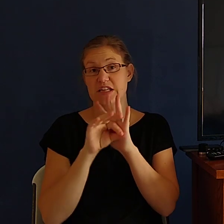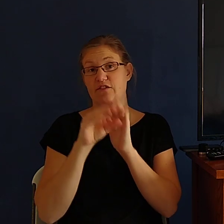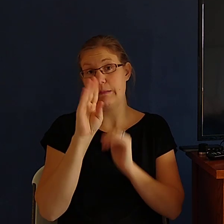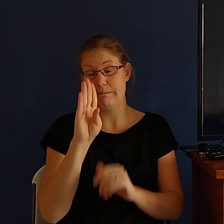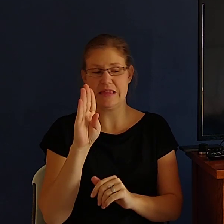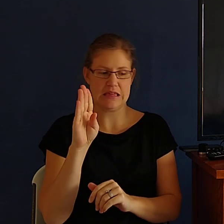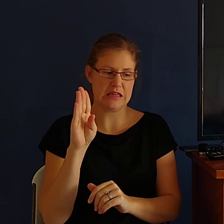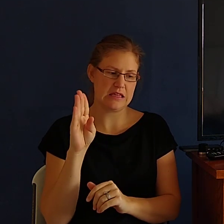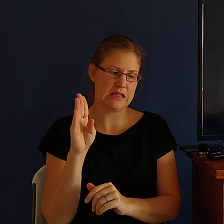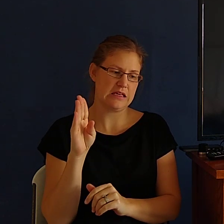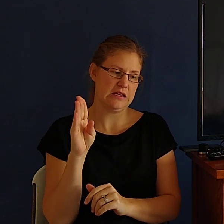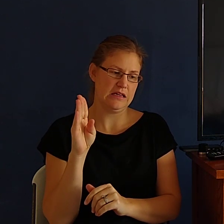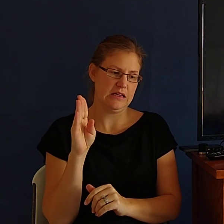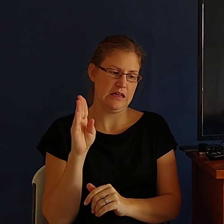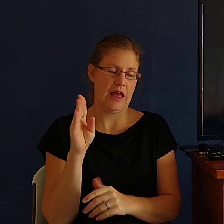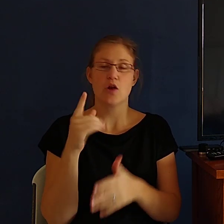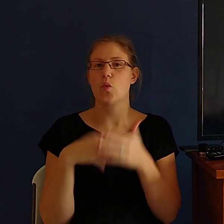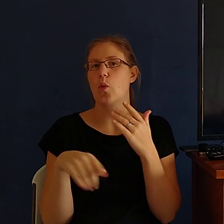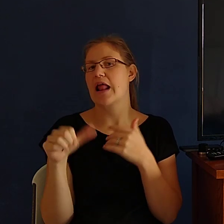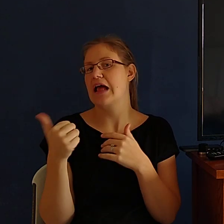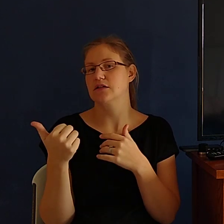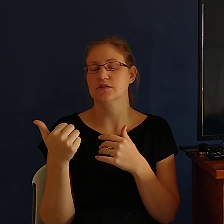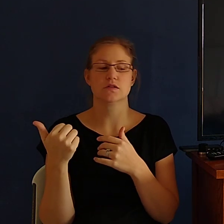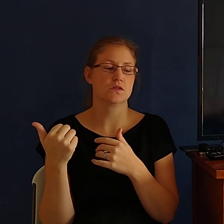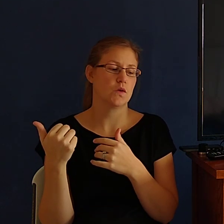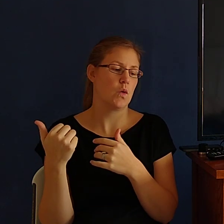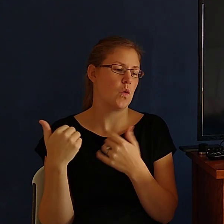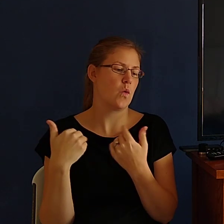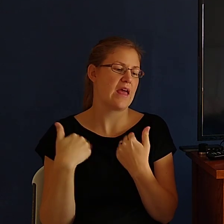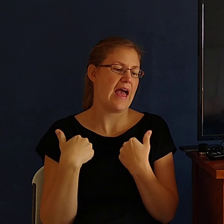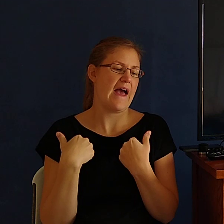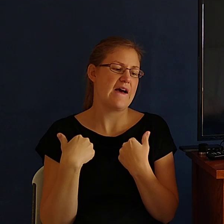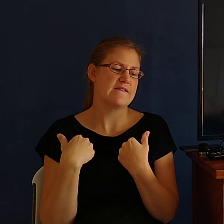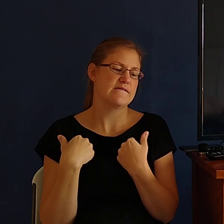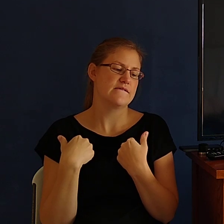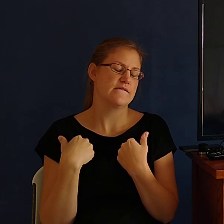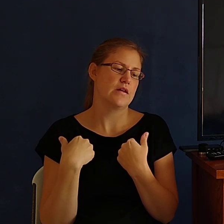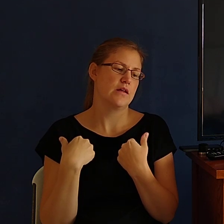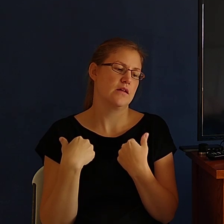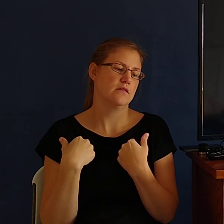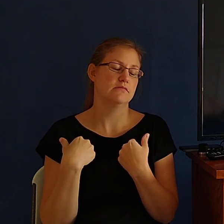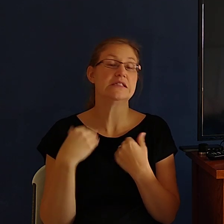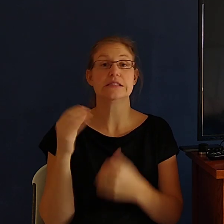then what else? We have, let's say, C.